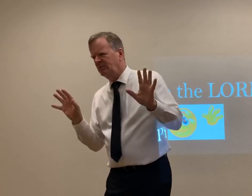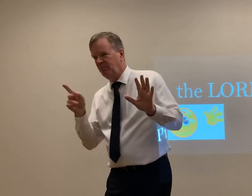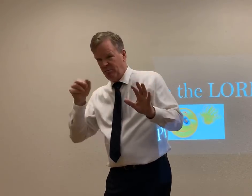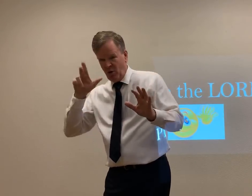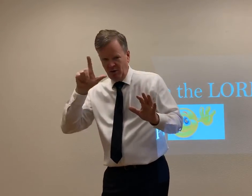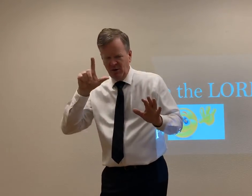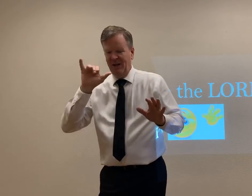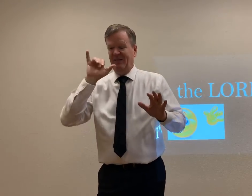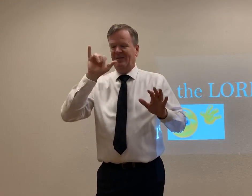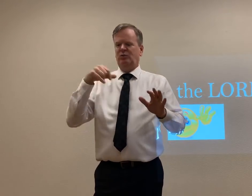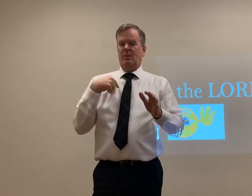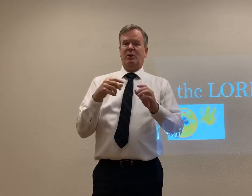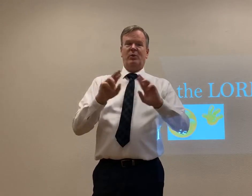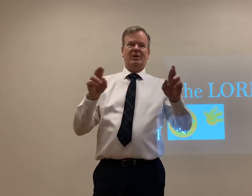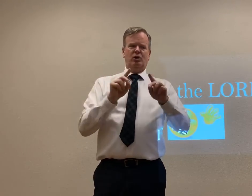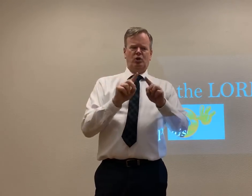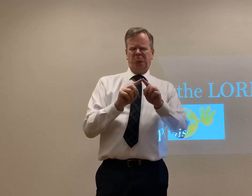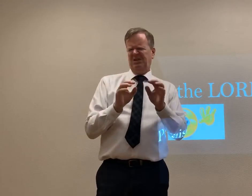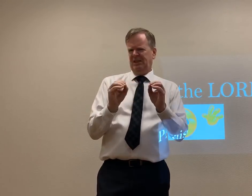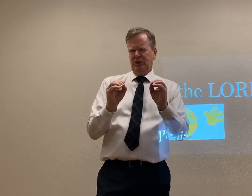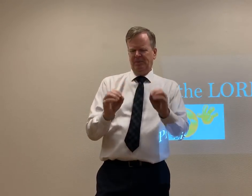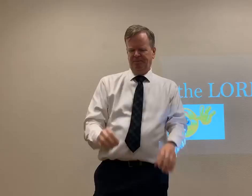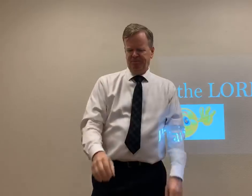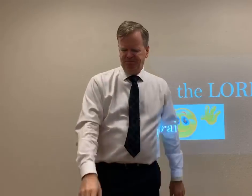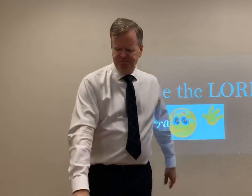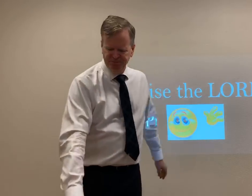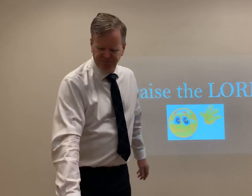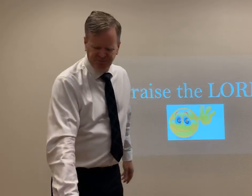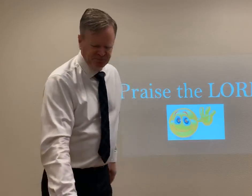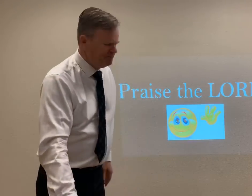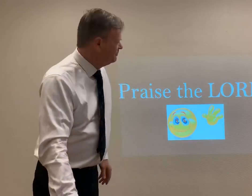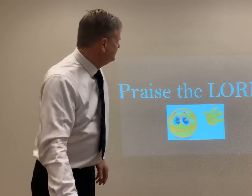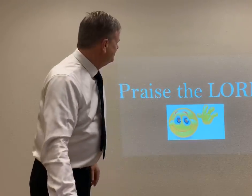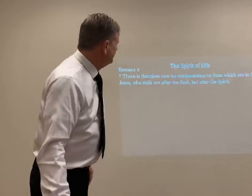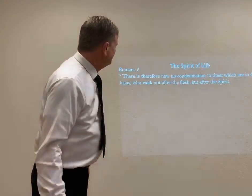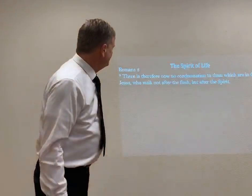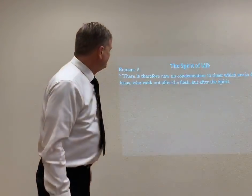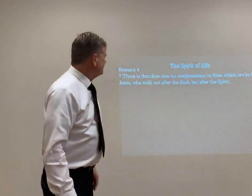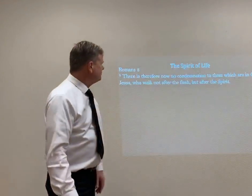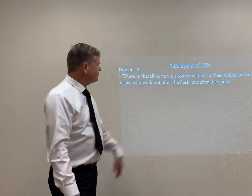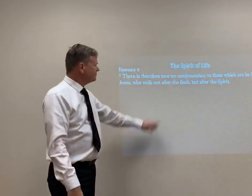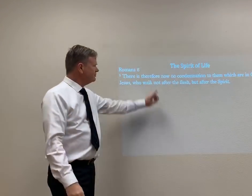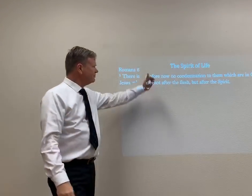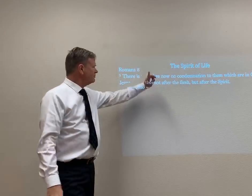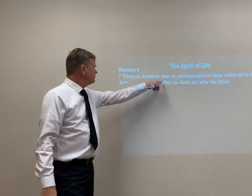who wrote the book of Romans? The answer would be Paul. So let's go ahead and start the class.